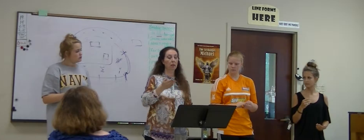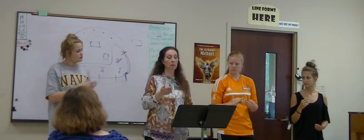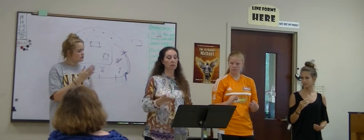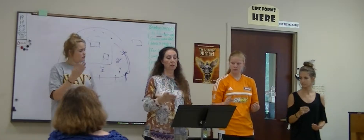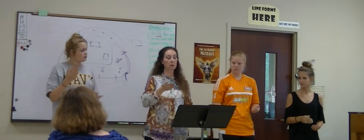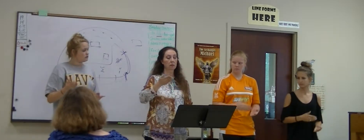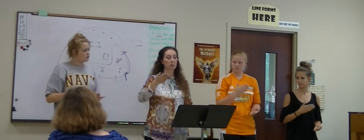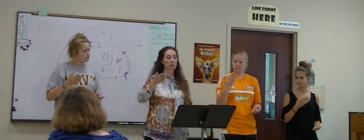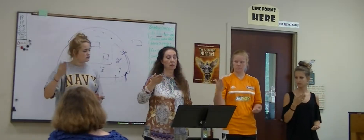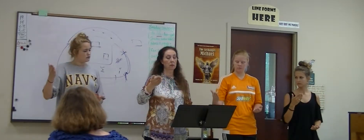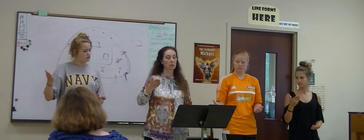things